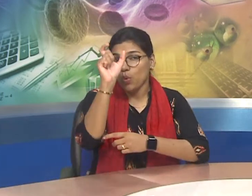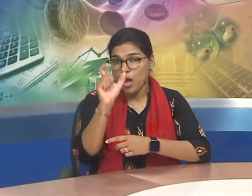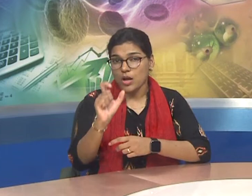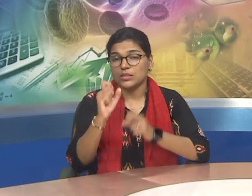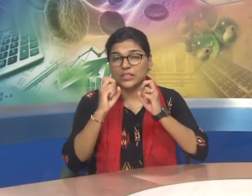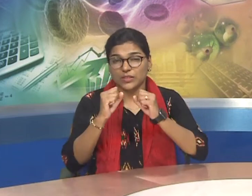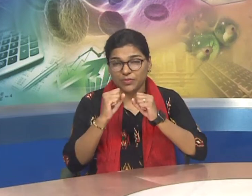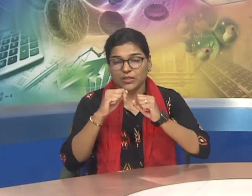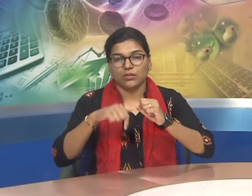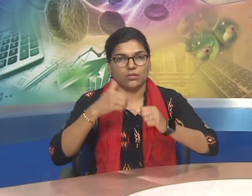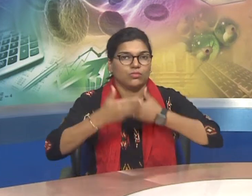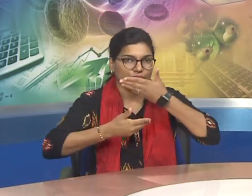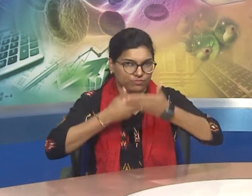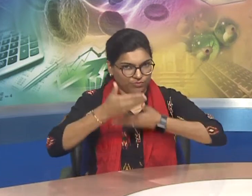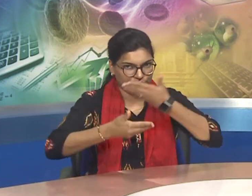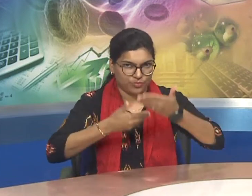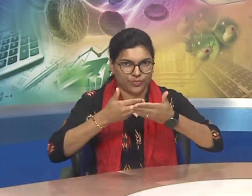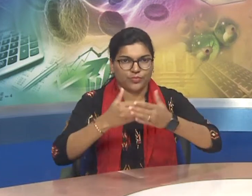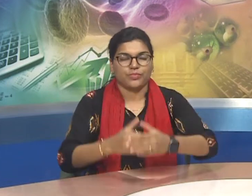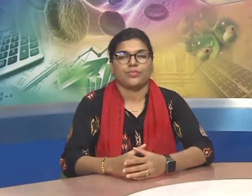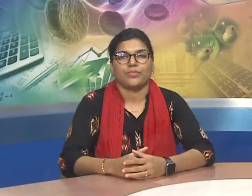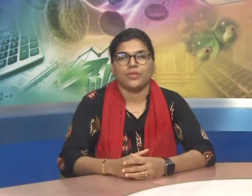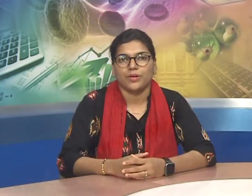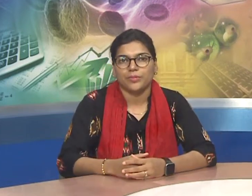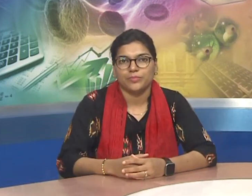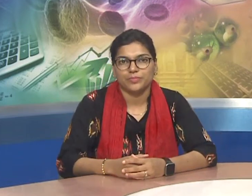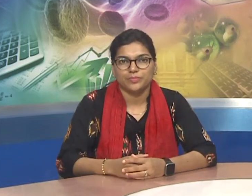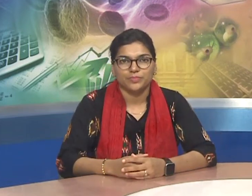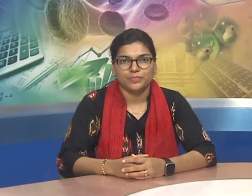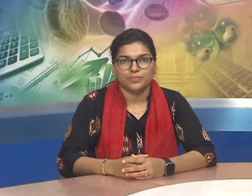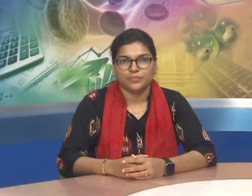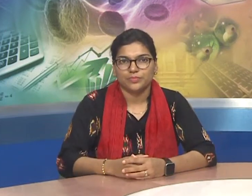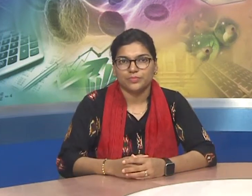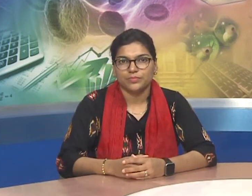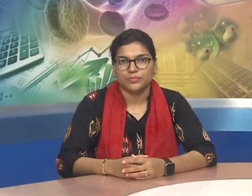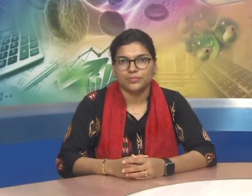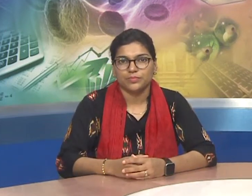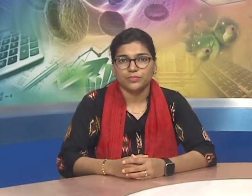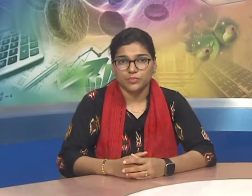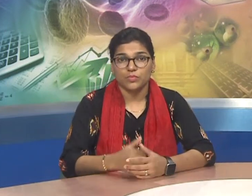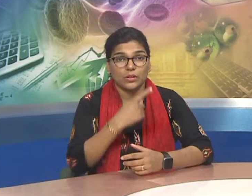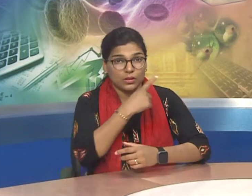So let us first begin with learning difficult words from this lesson.